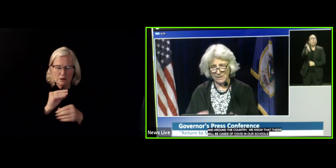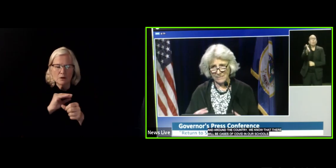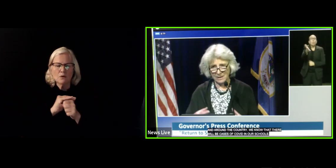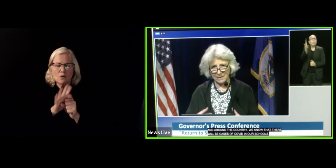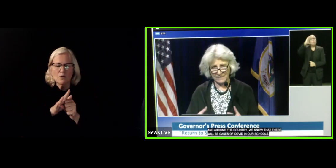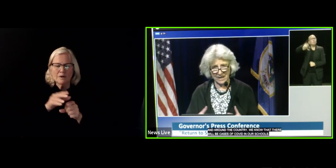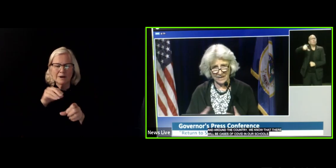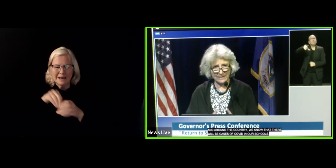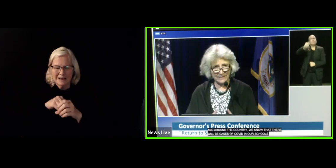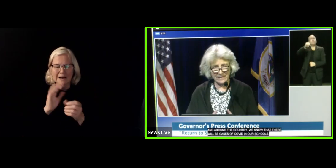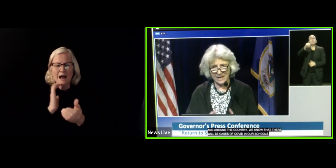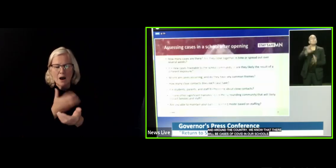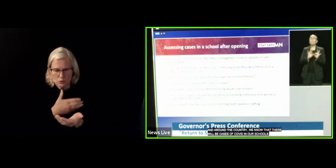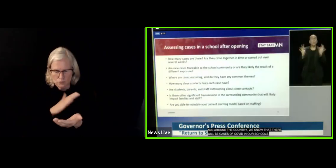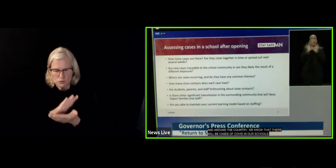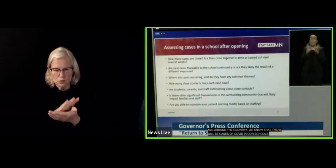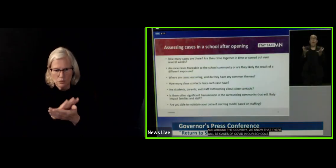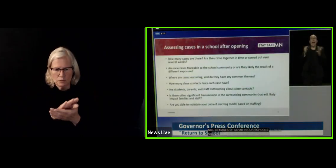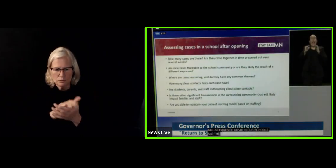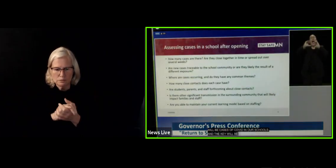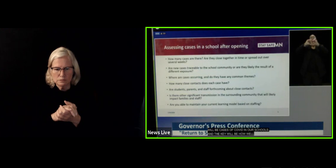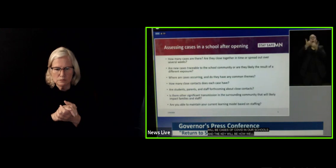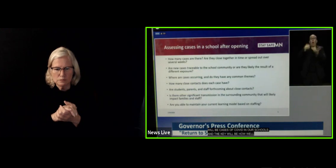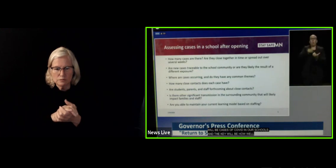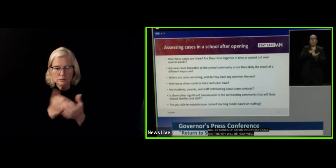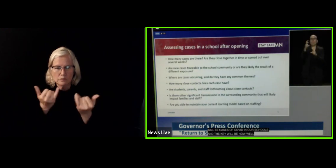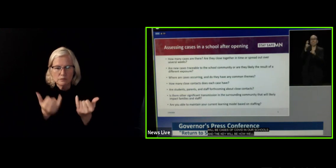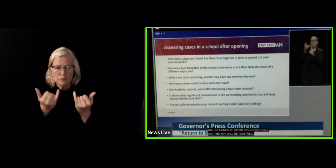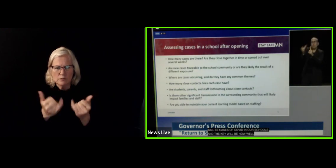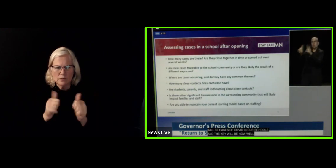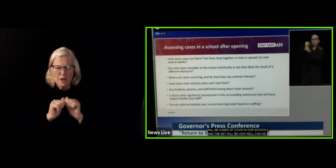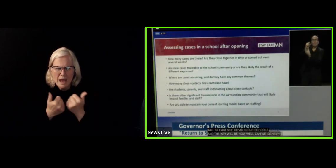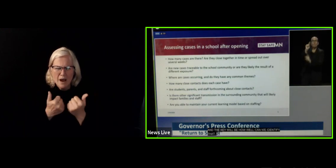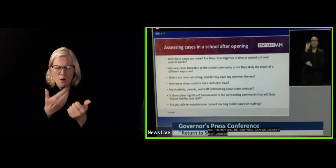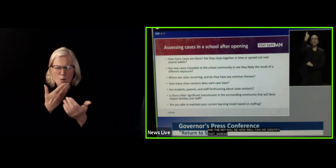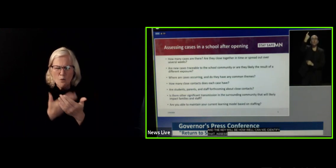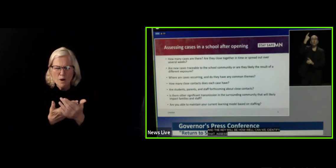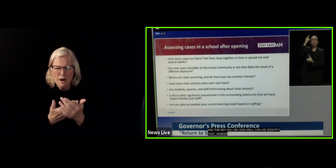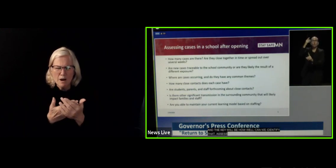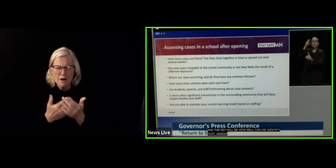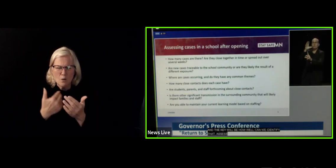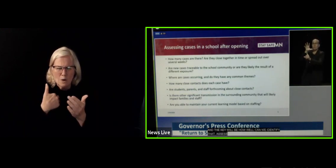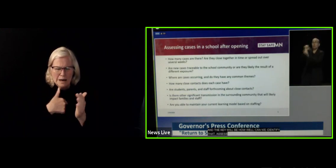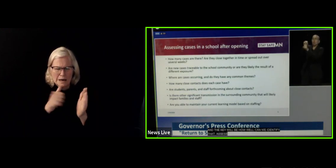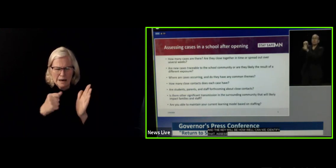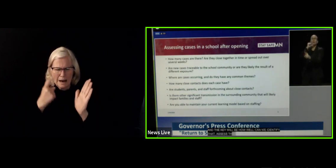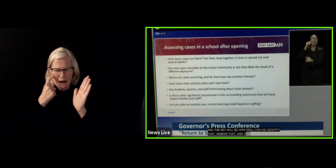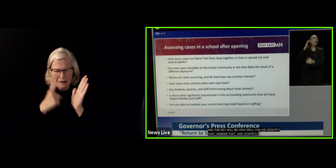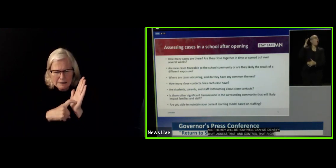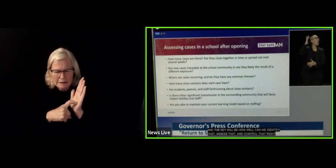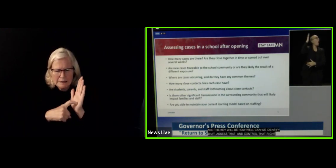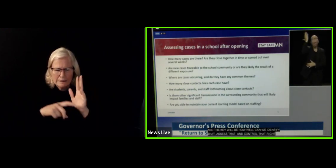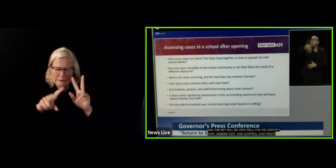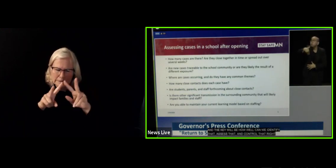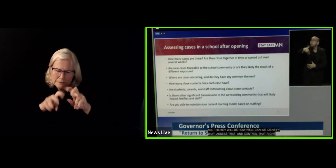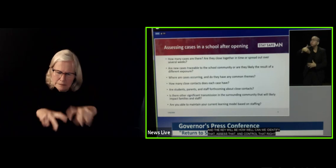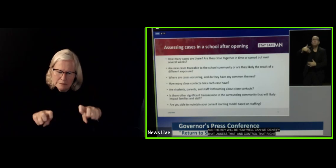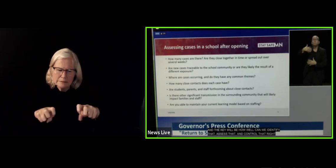we identify that, assess that, and control that right away. So once there are